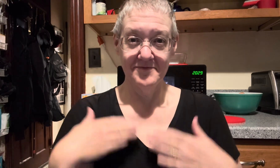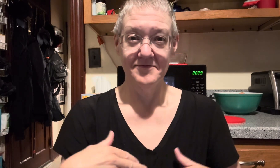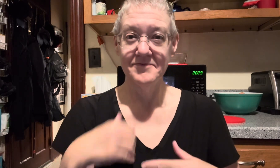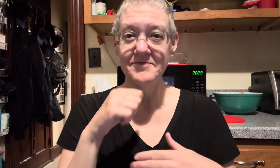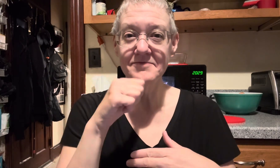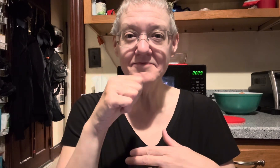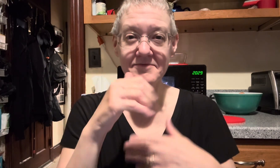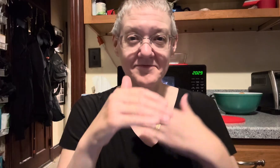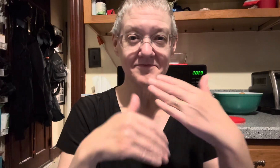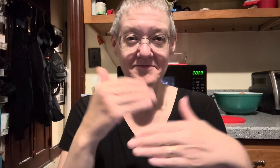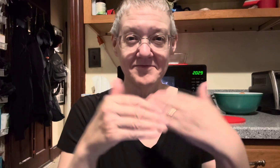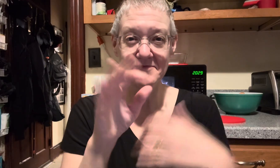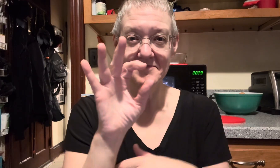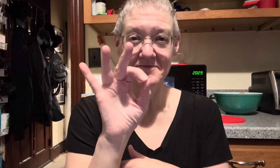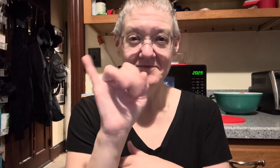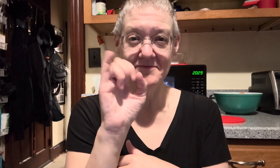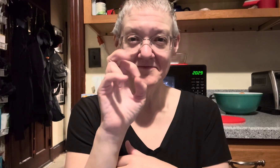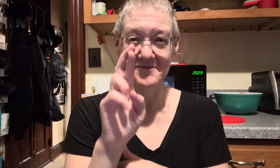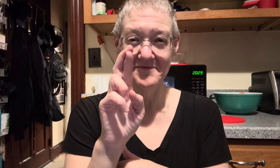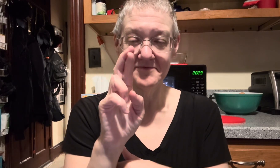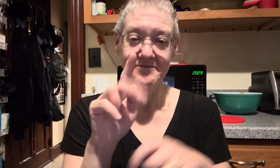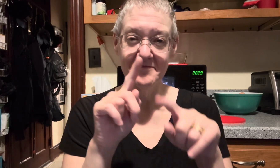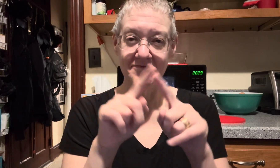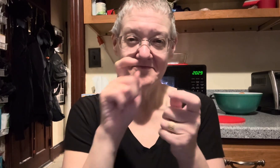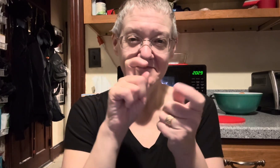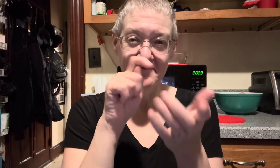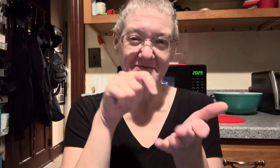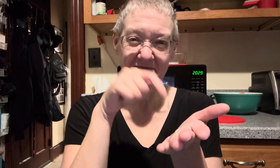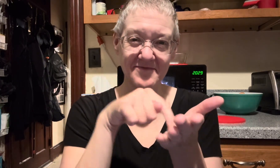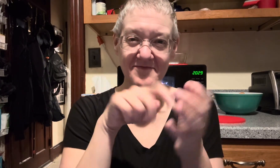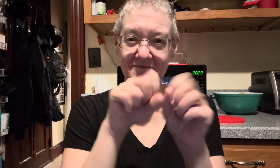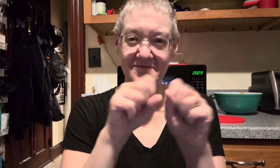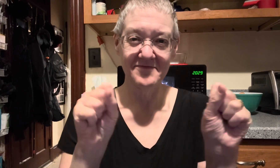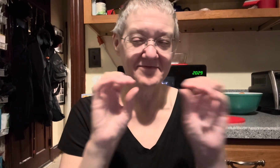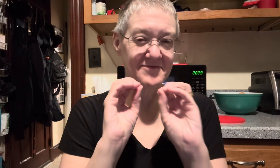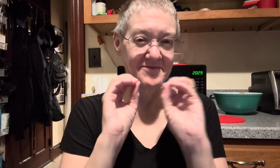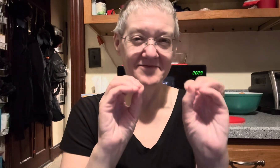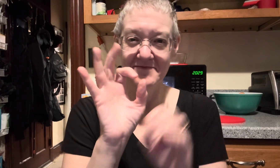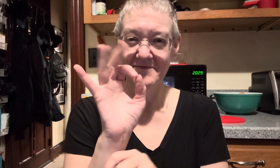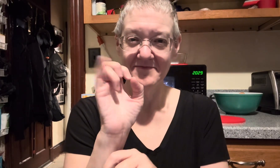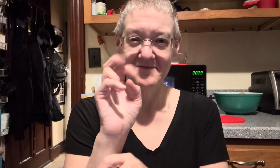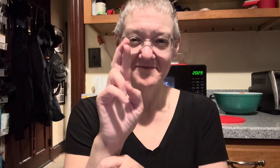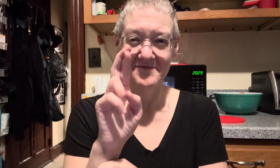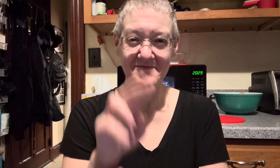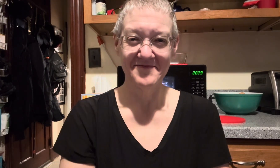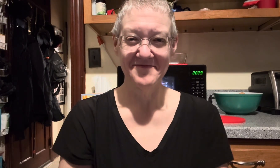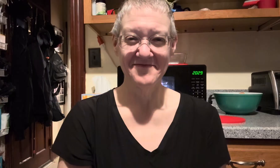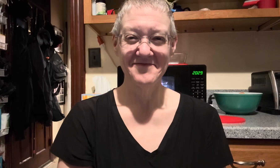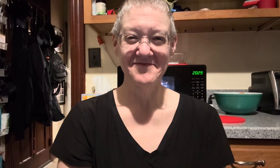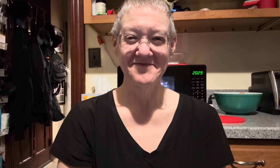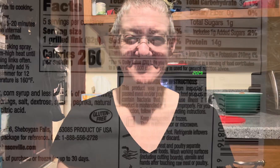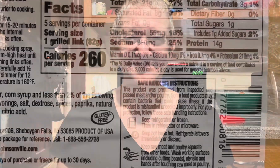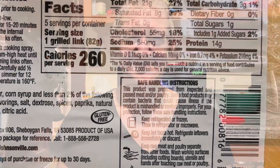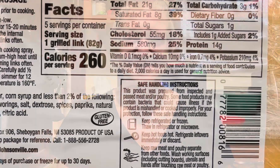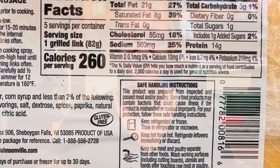Because our body doesn't process the fiber, we subtract that. This sausage doesn't have any